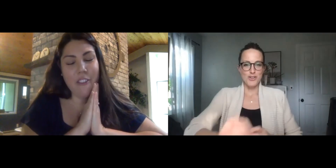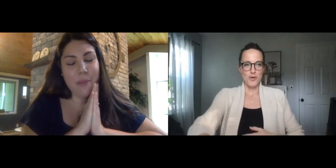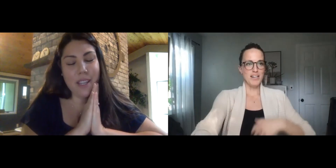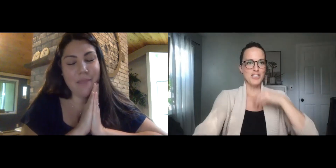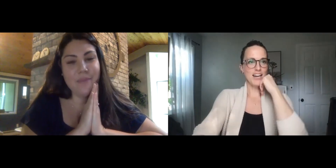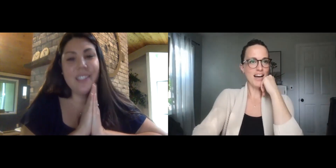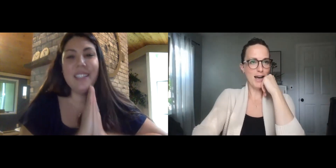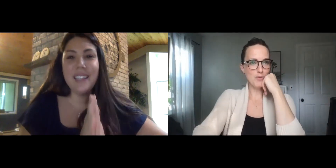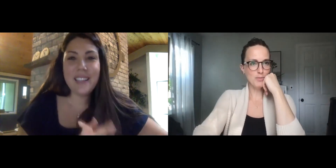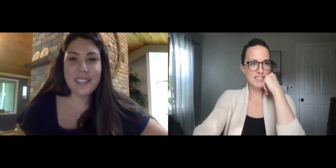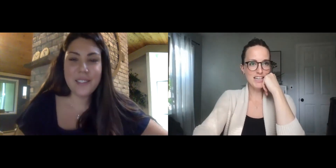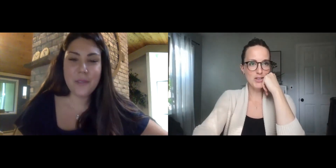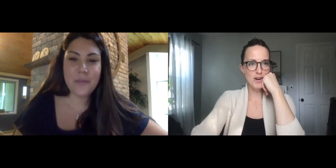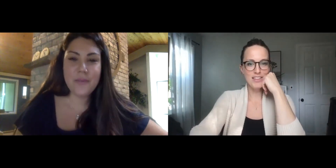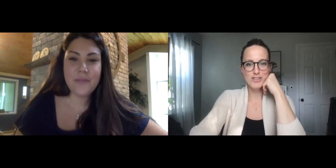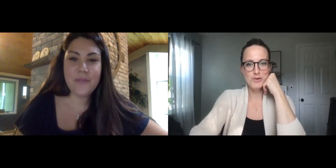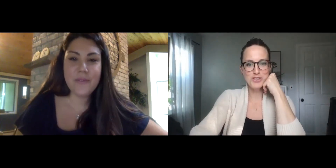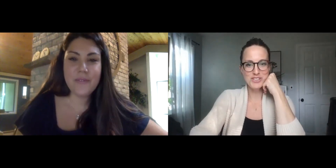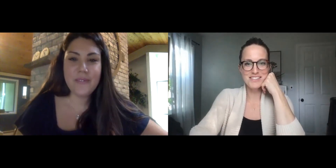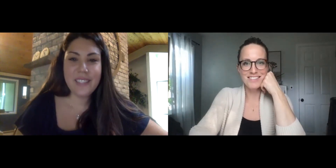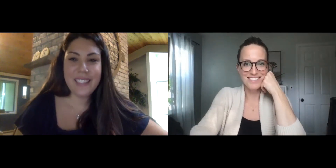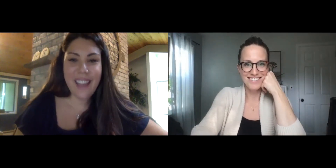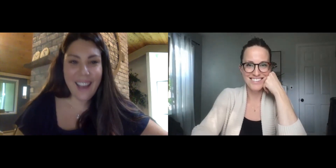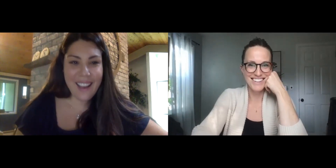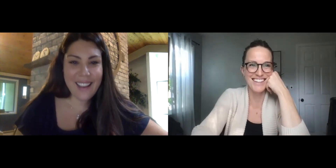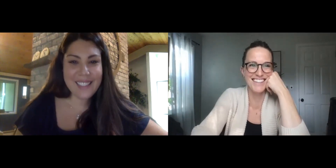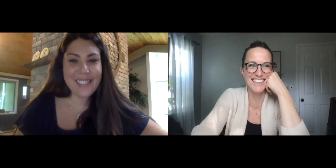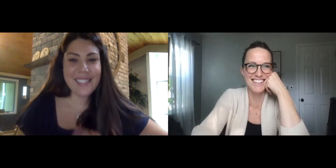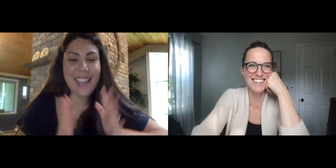Thank you so much. And I will be seeing you on the socials. Yeah.